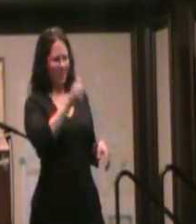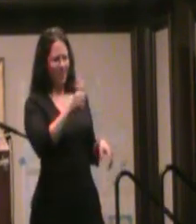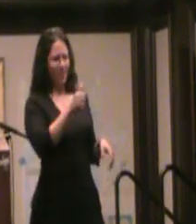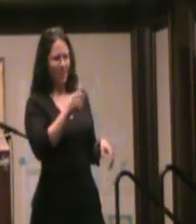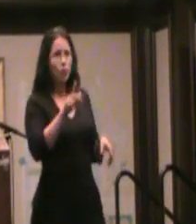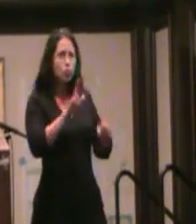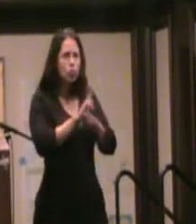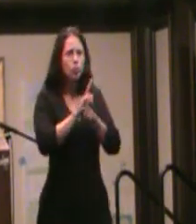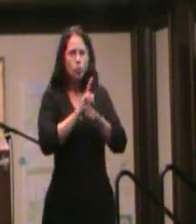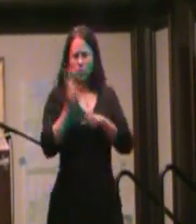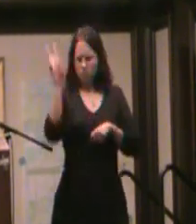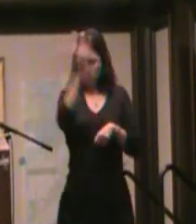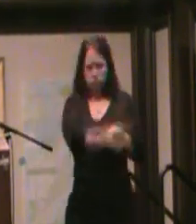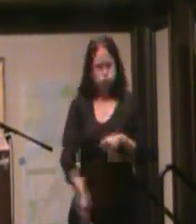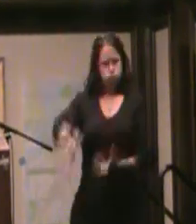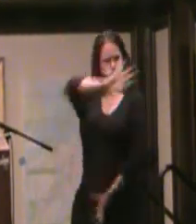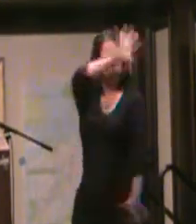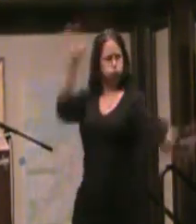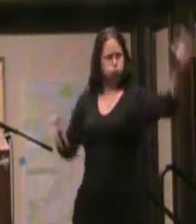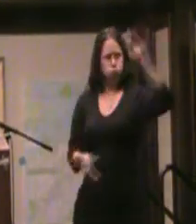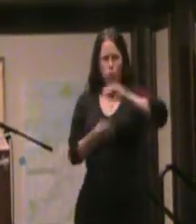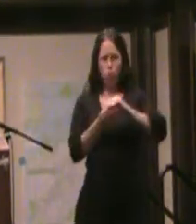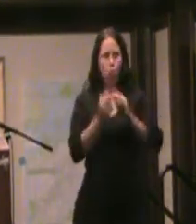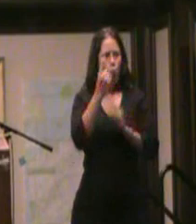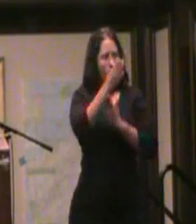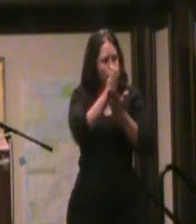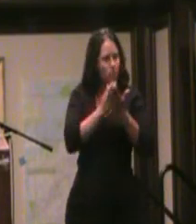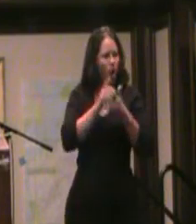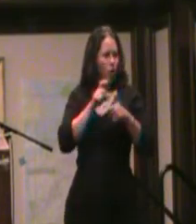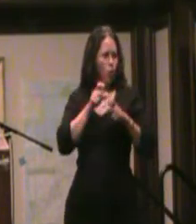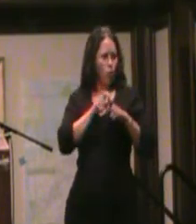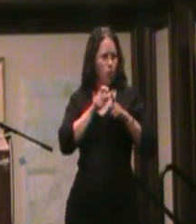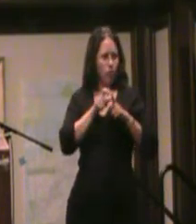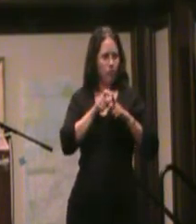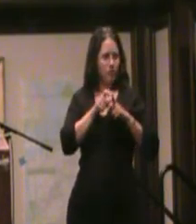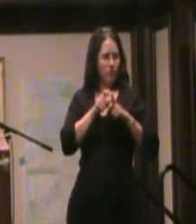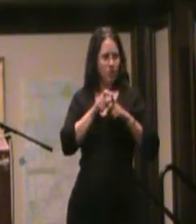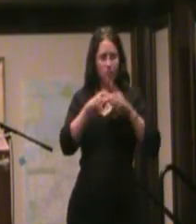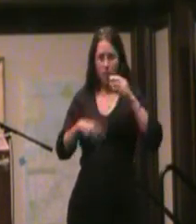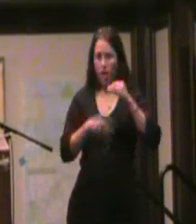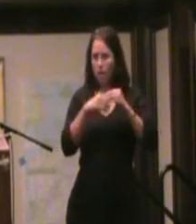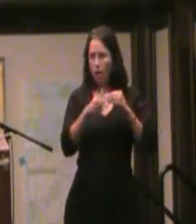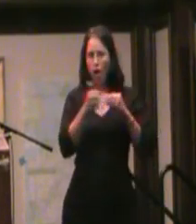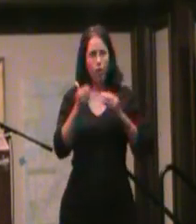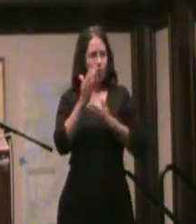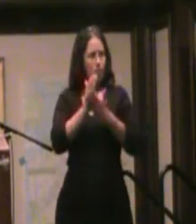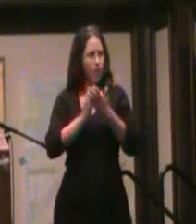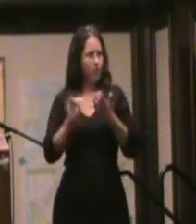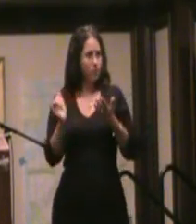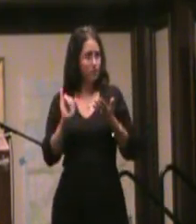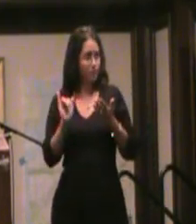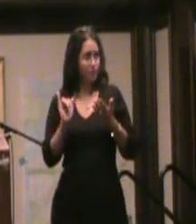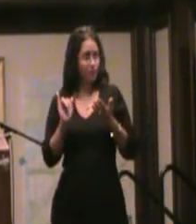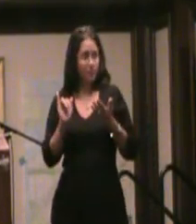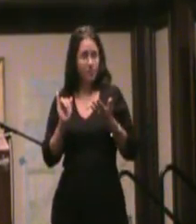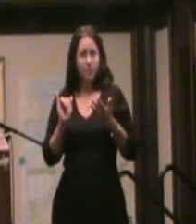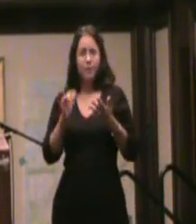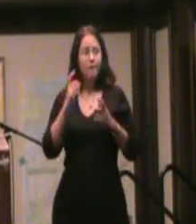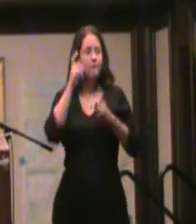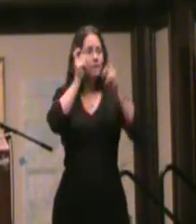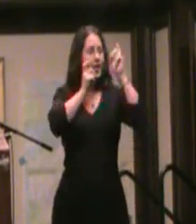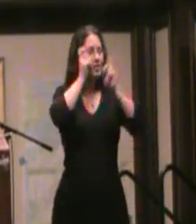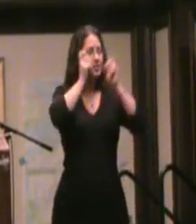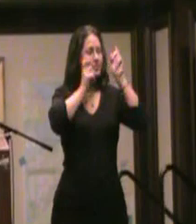interpreting. Words are just a way of communication, but there are also, in your field,